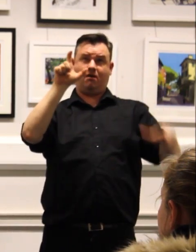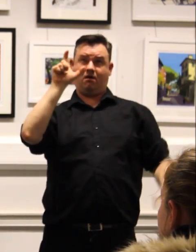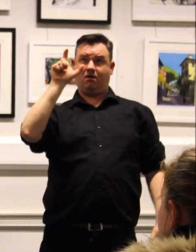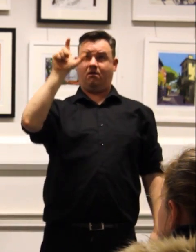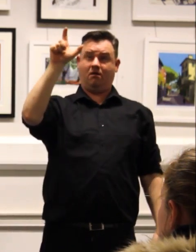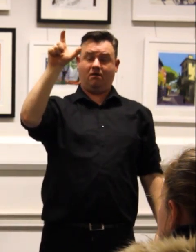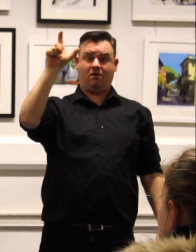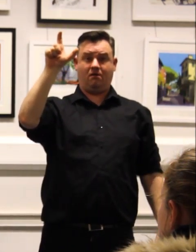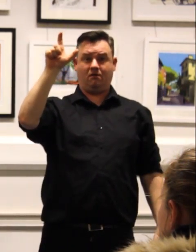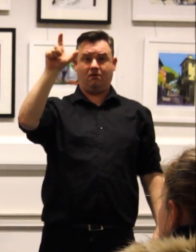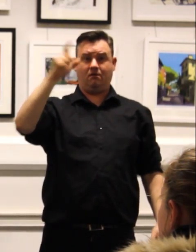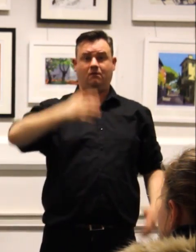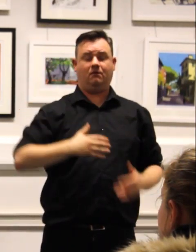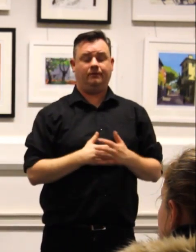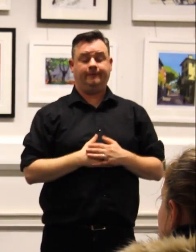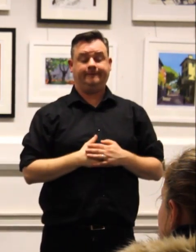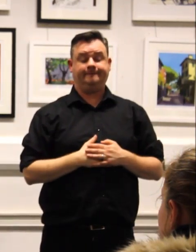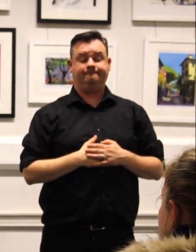place.